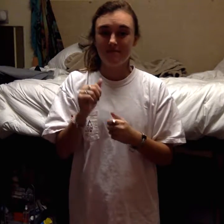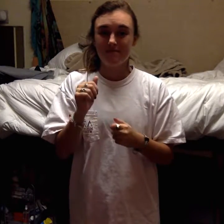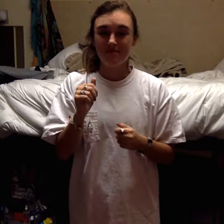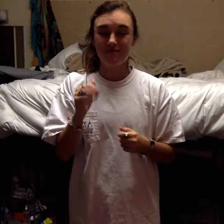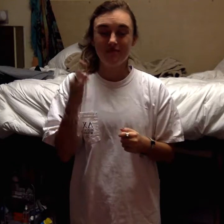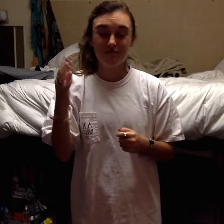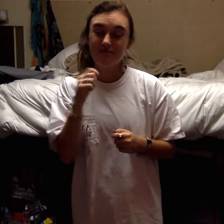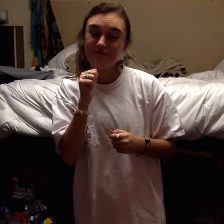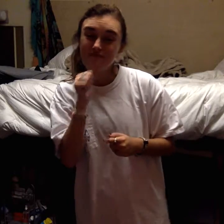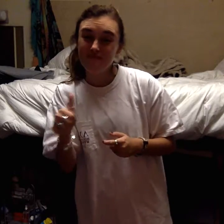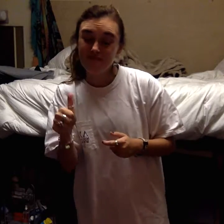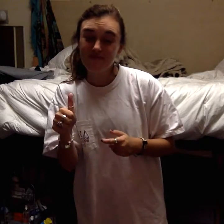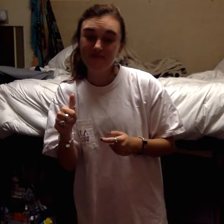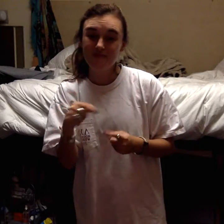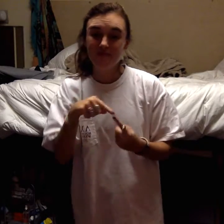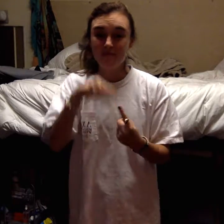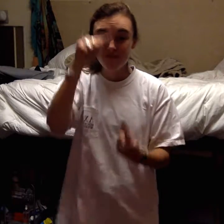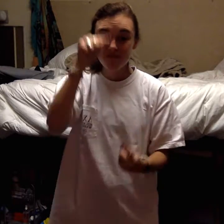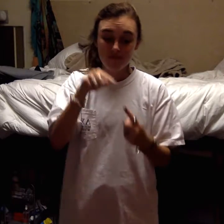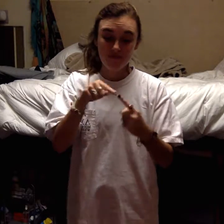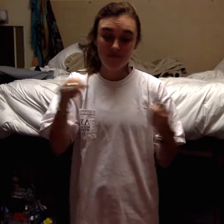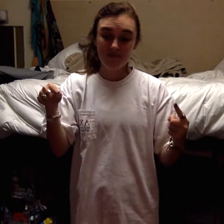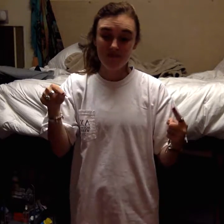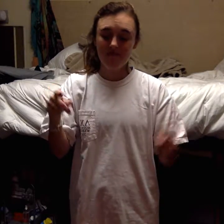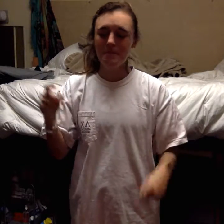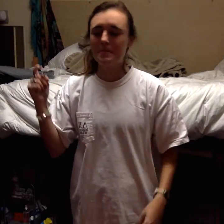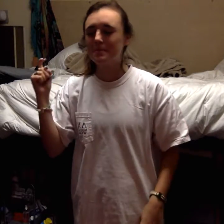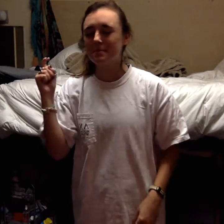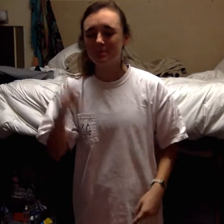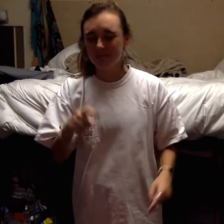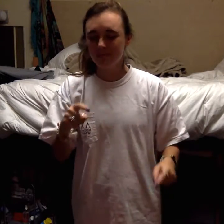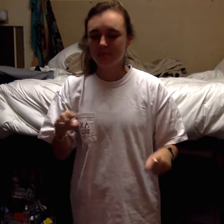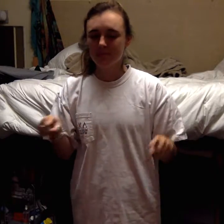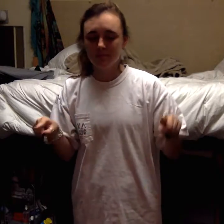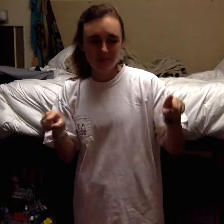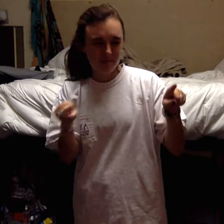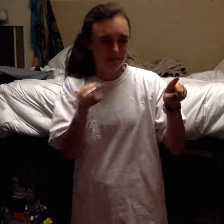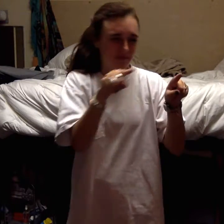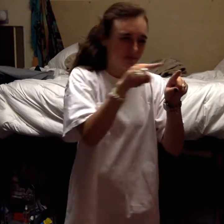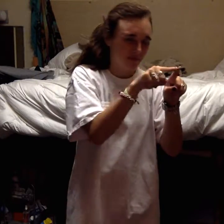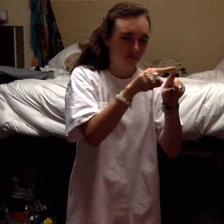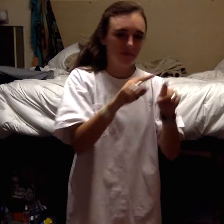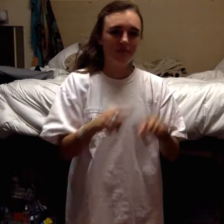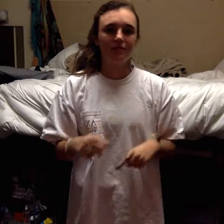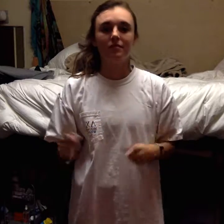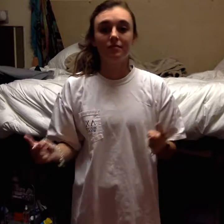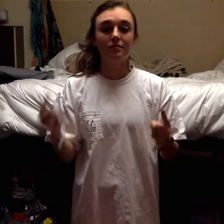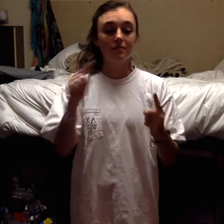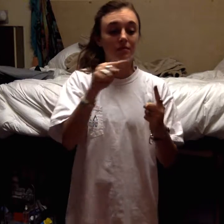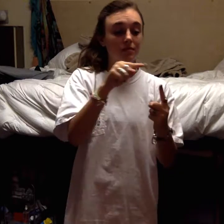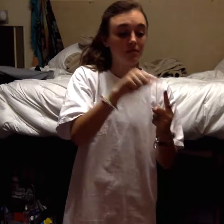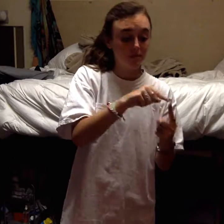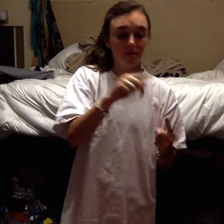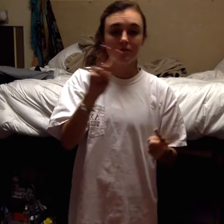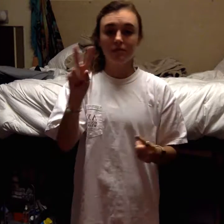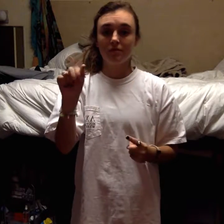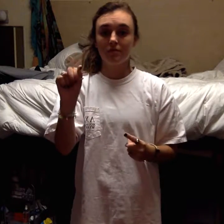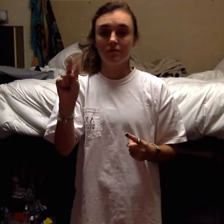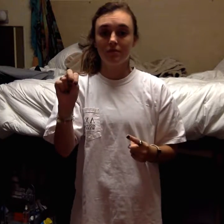Right now, please, from this corner to the vanishing point, this corner to the vanishing point, and that corner to the